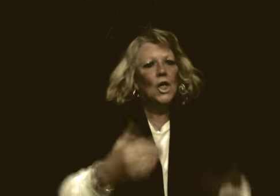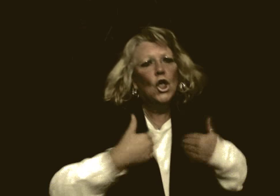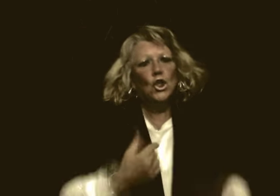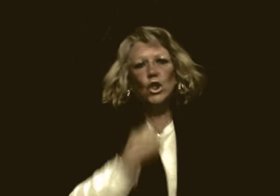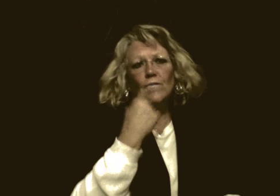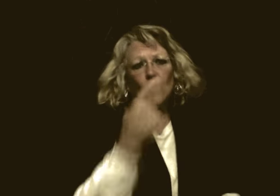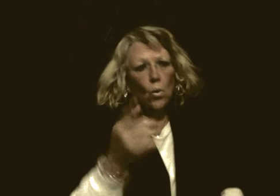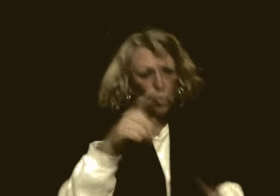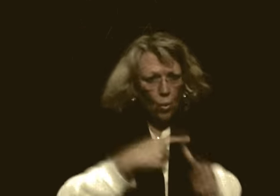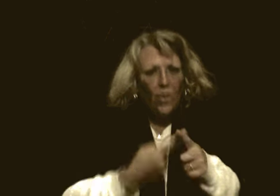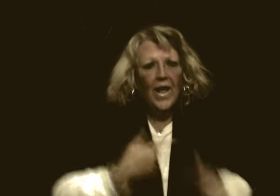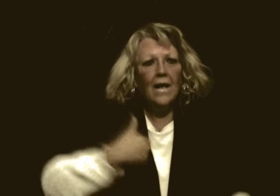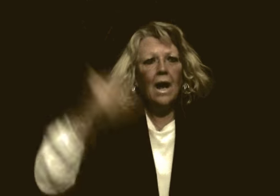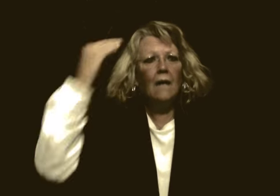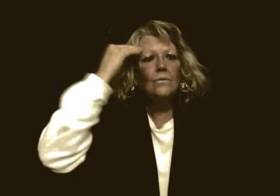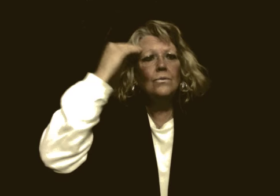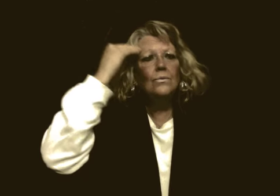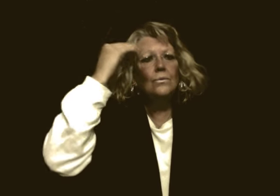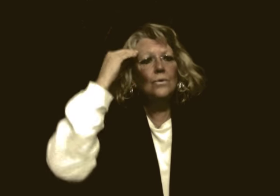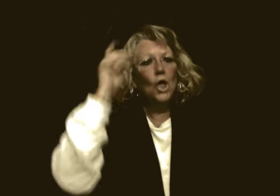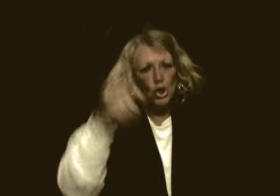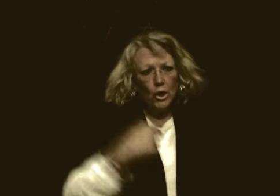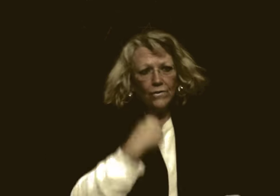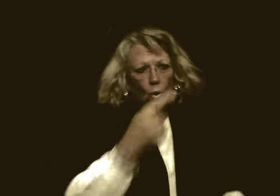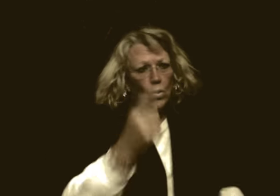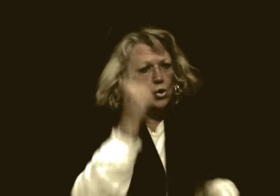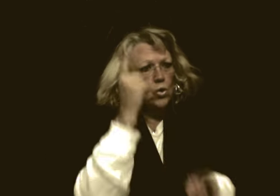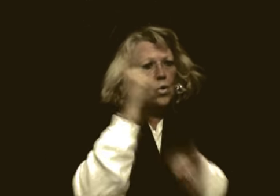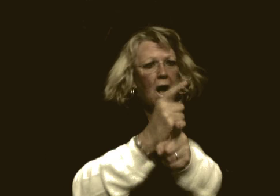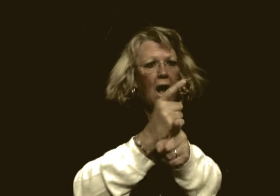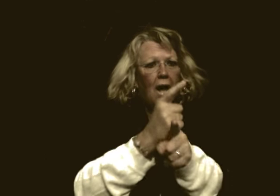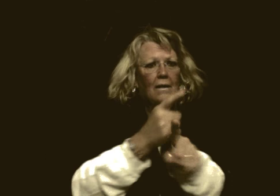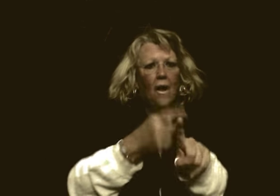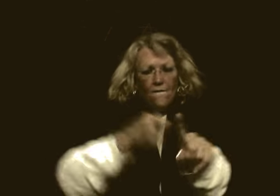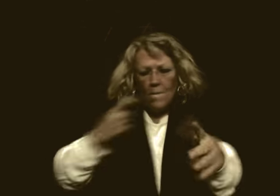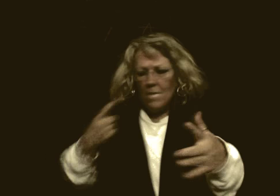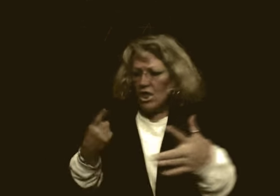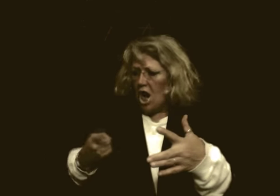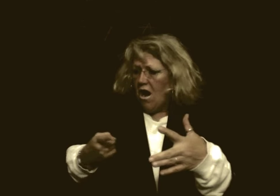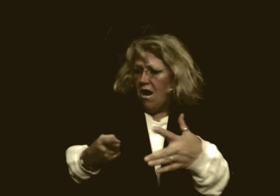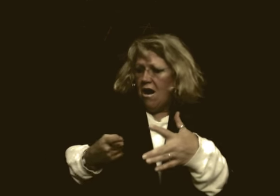Should've told you when I knew, should've told you I'm from a star